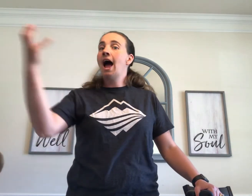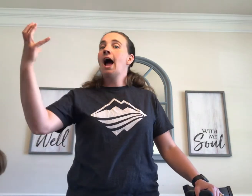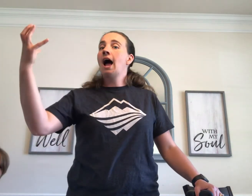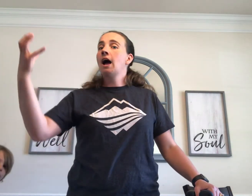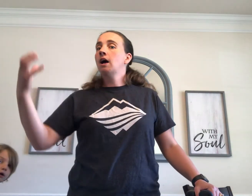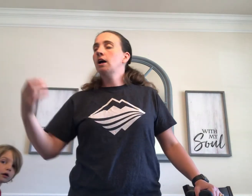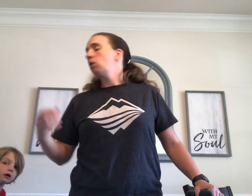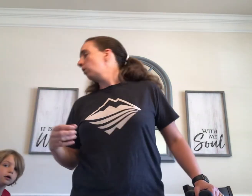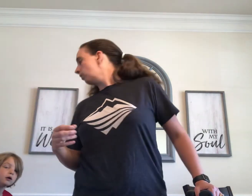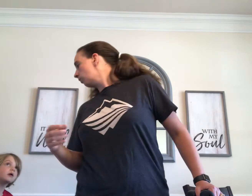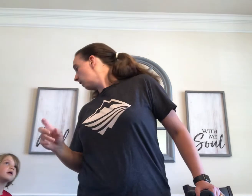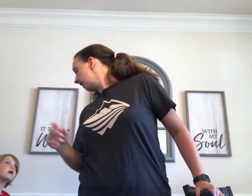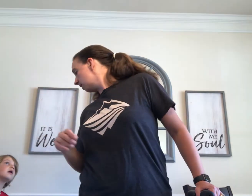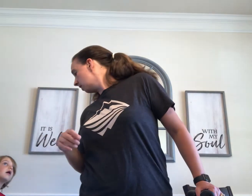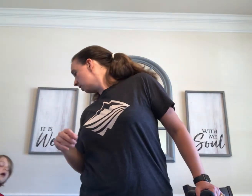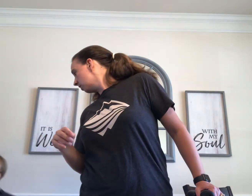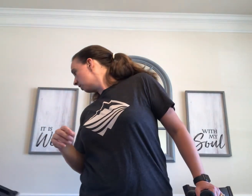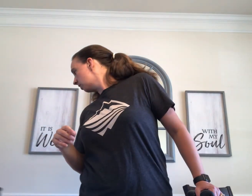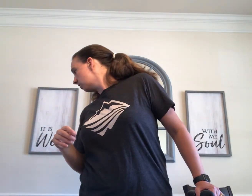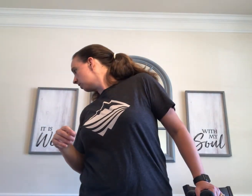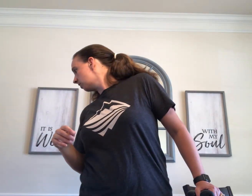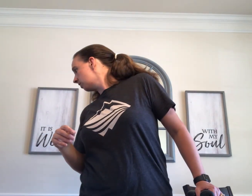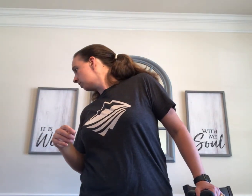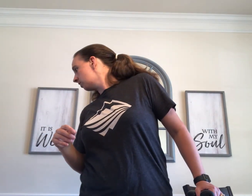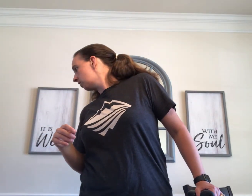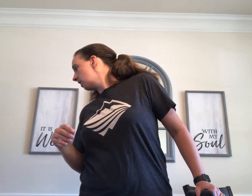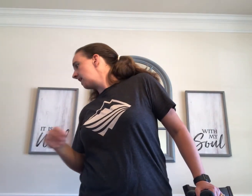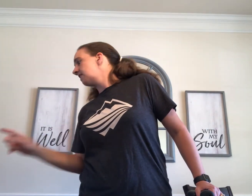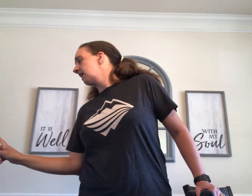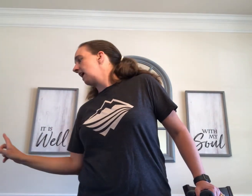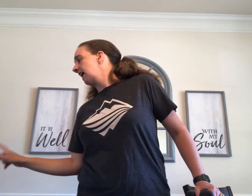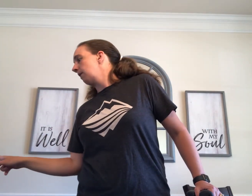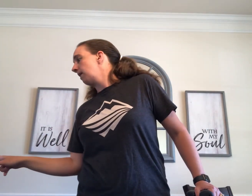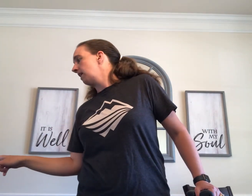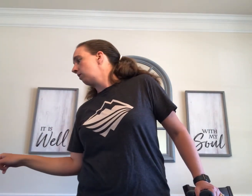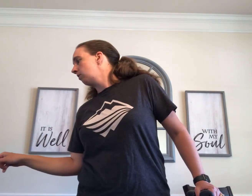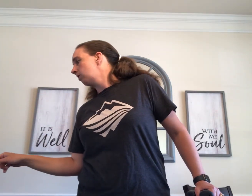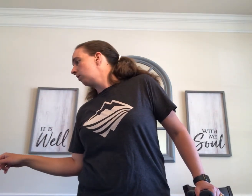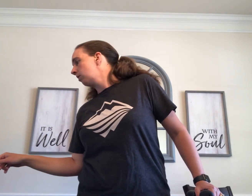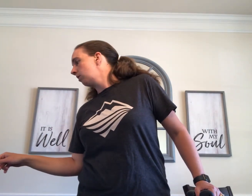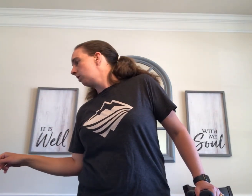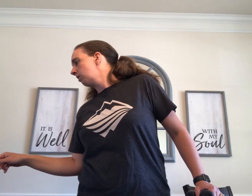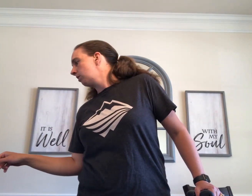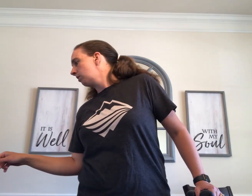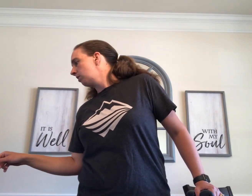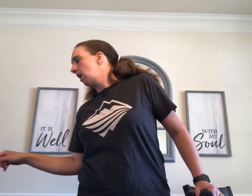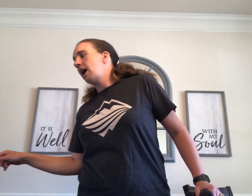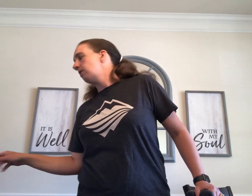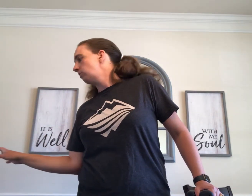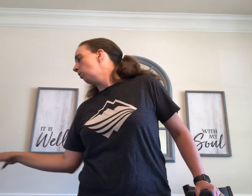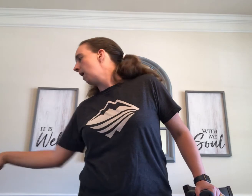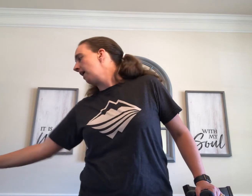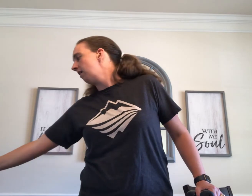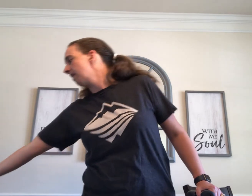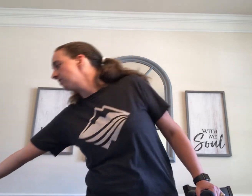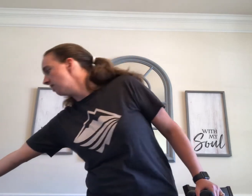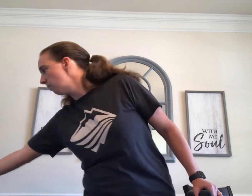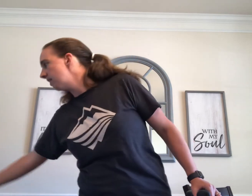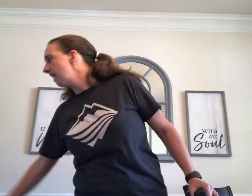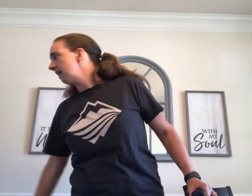Mommy. What? Ethan, This has an exclamation mark. I don't know why. I'll have to deal with it later.